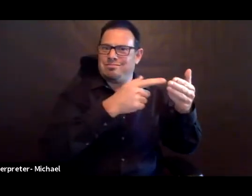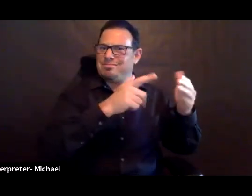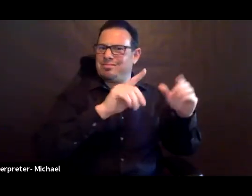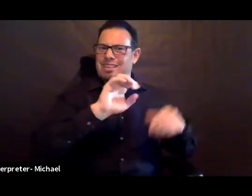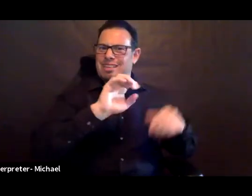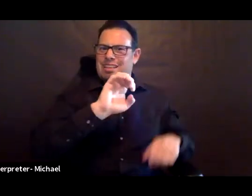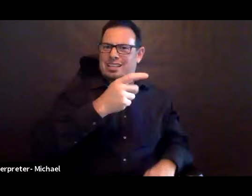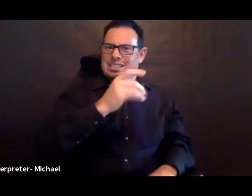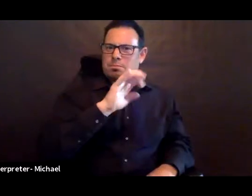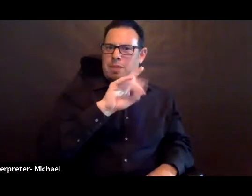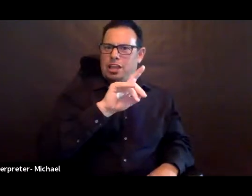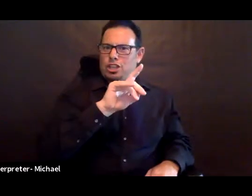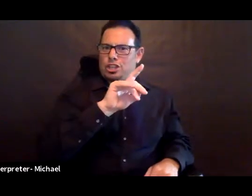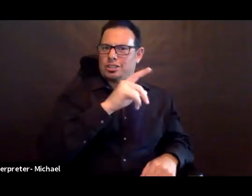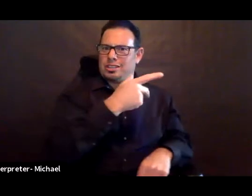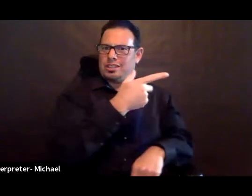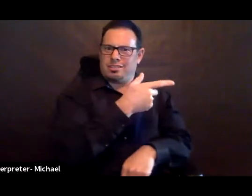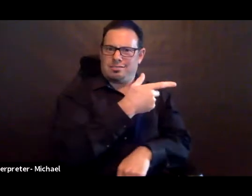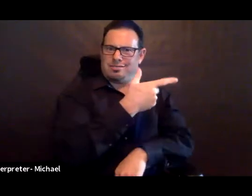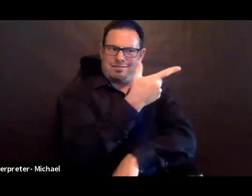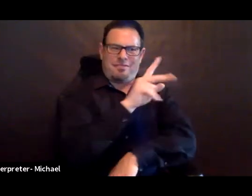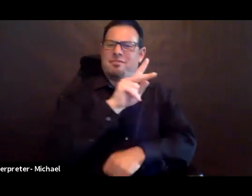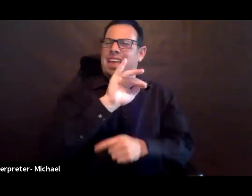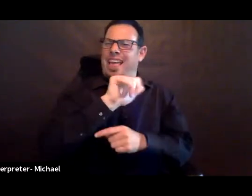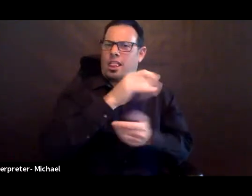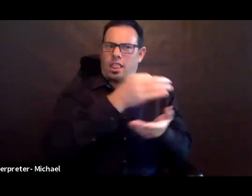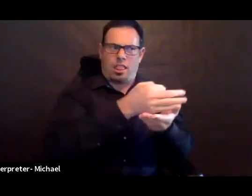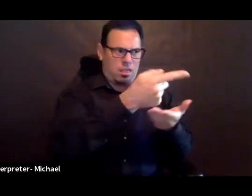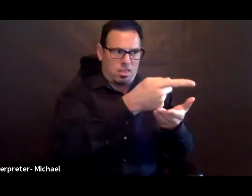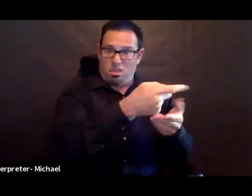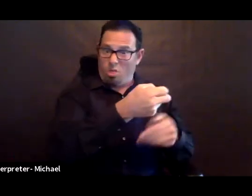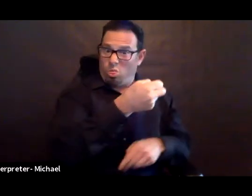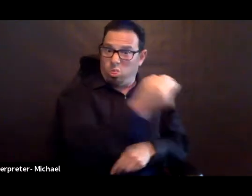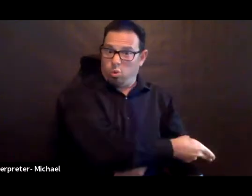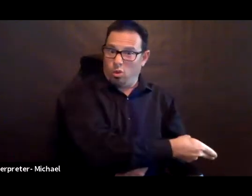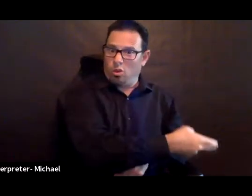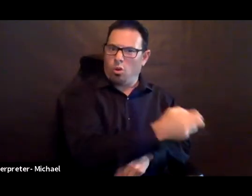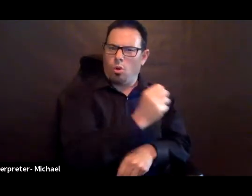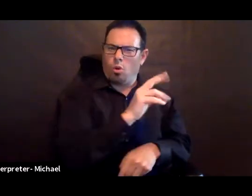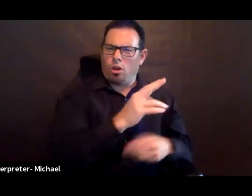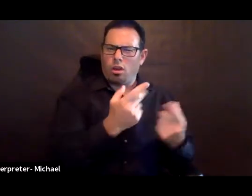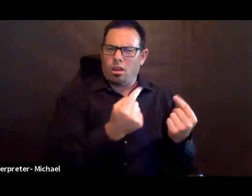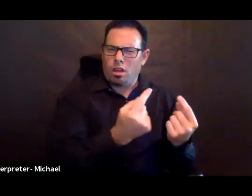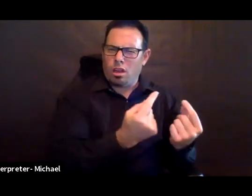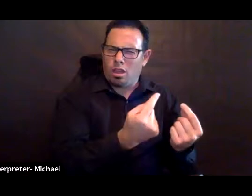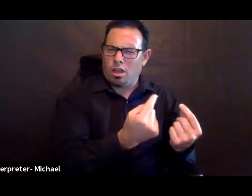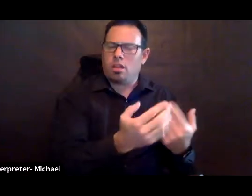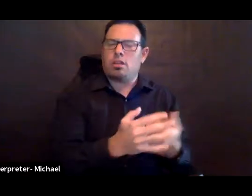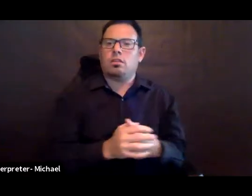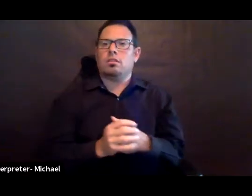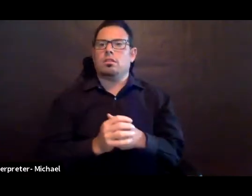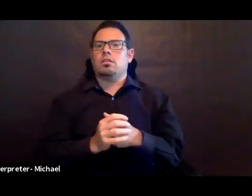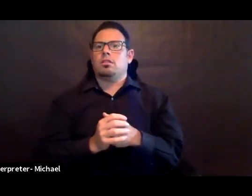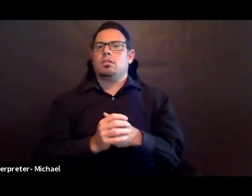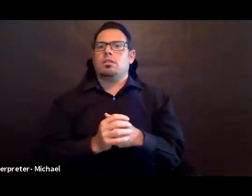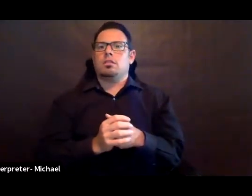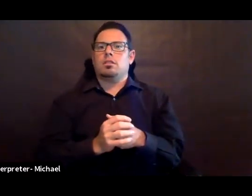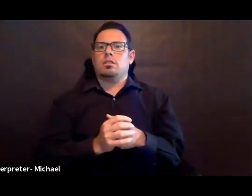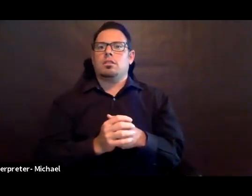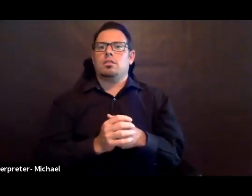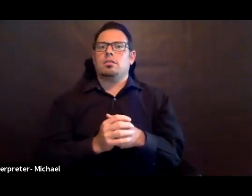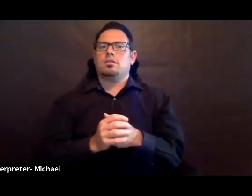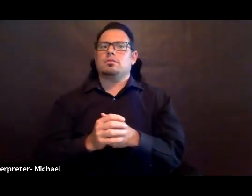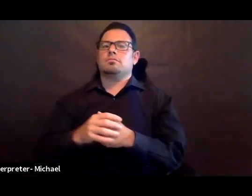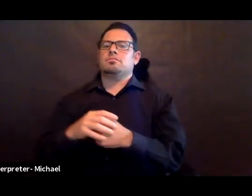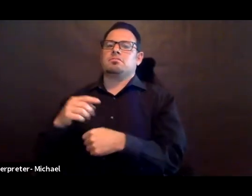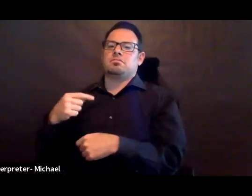This is Jan again, something that we've been watching very carefully and working with our vaccinator partners all over the state to try